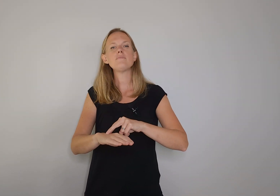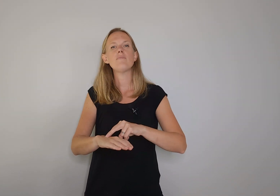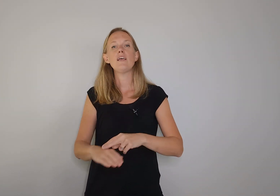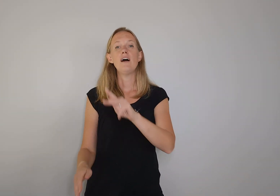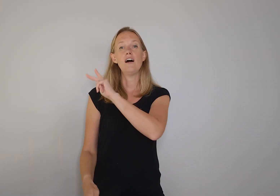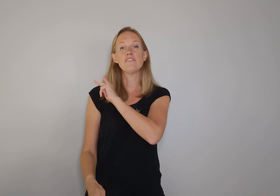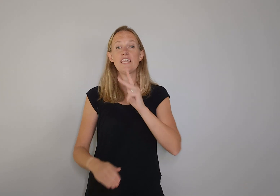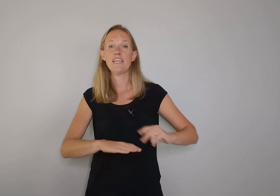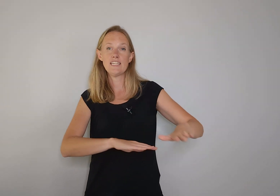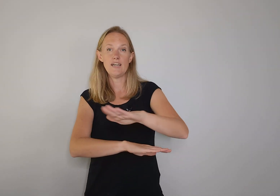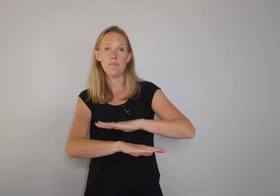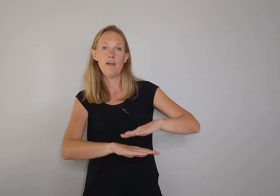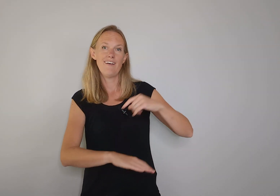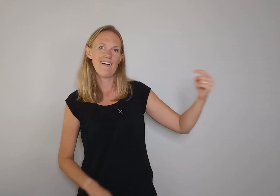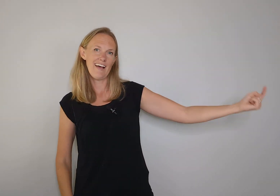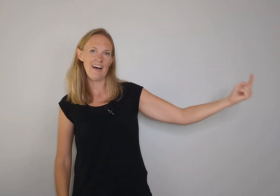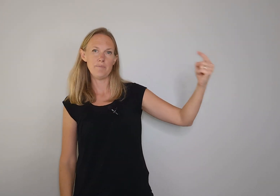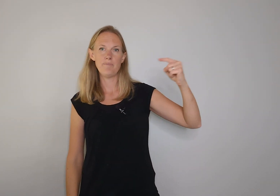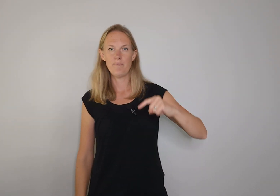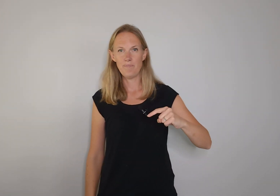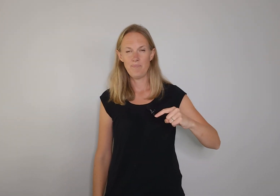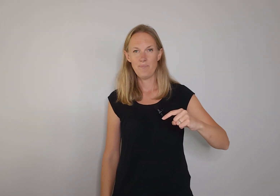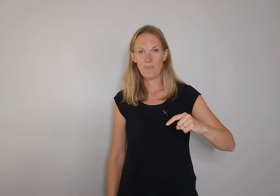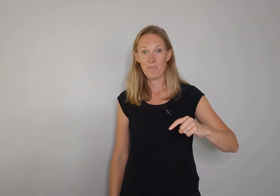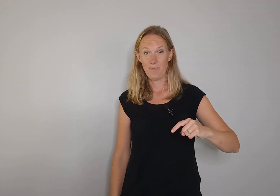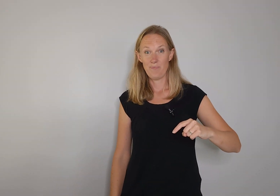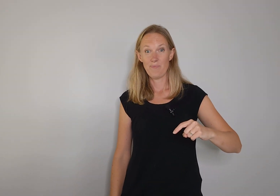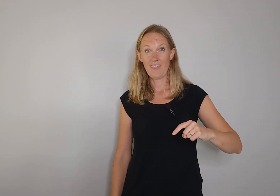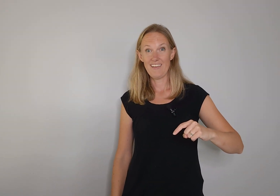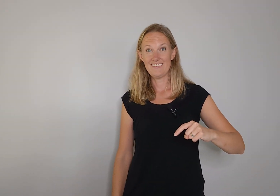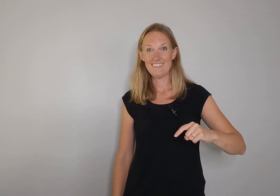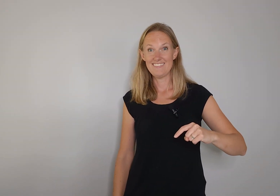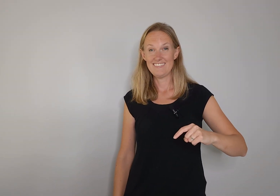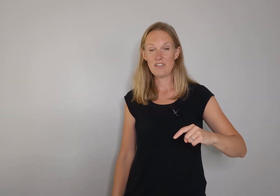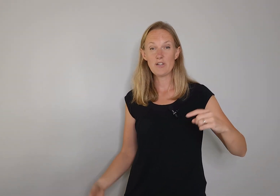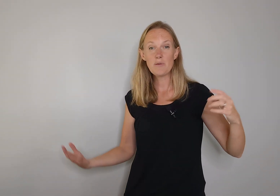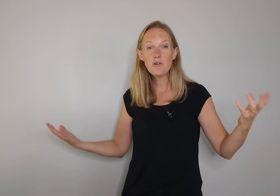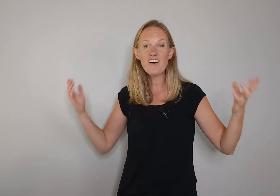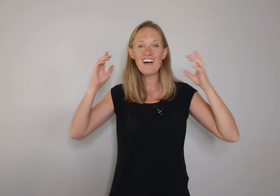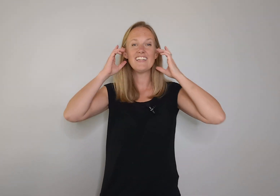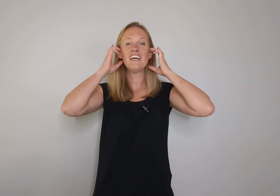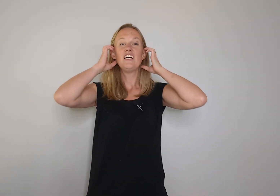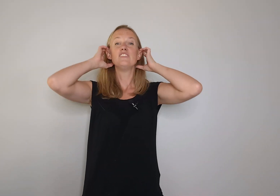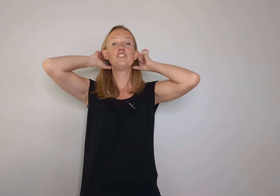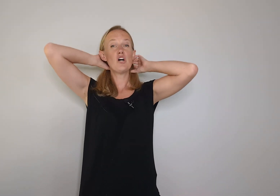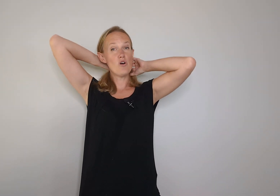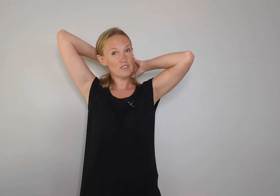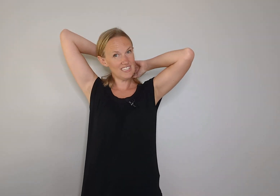of kingdom come. And we're going to move on. Don't let